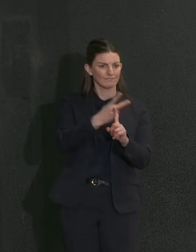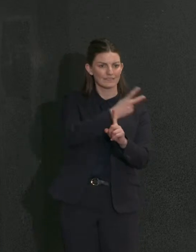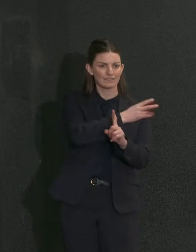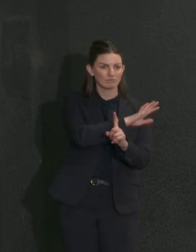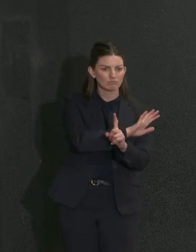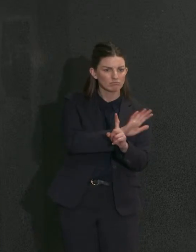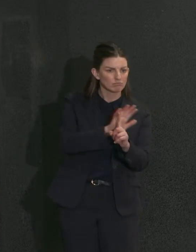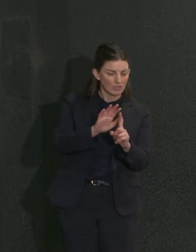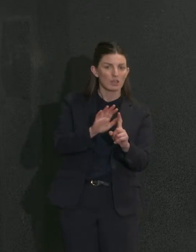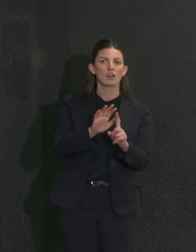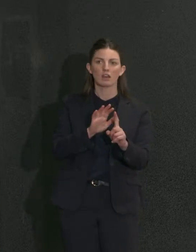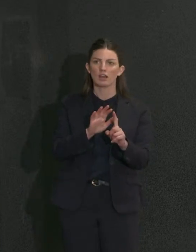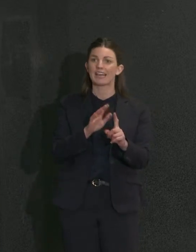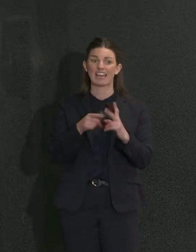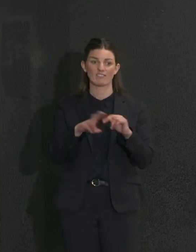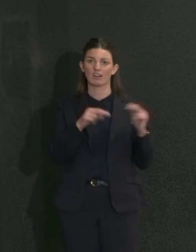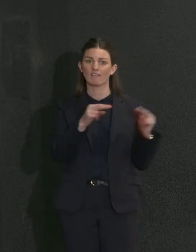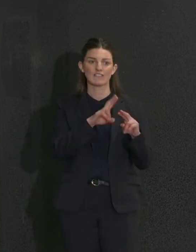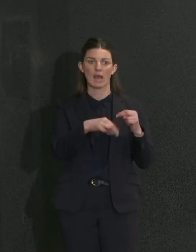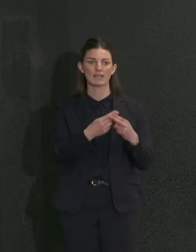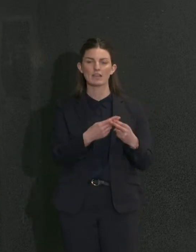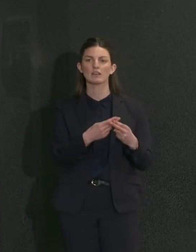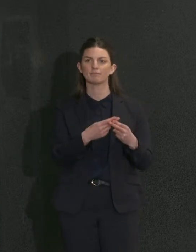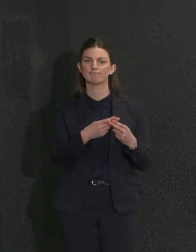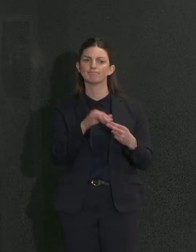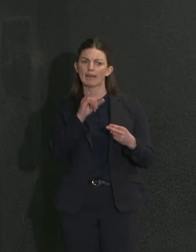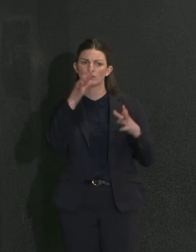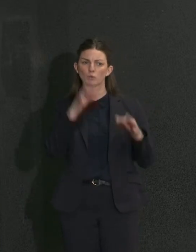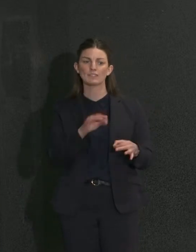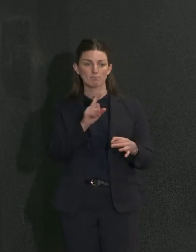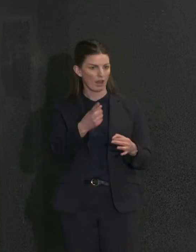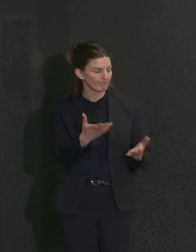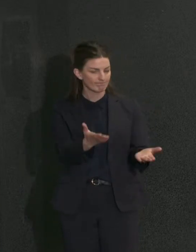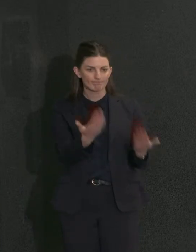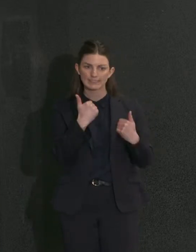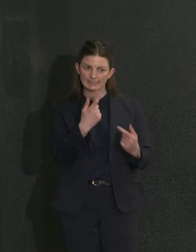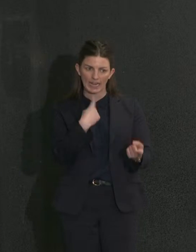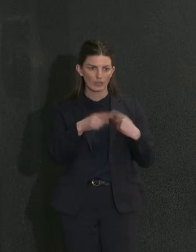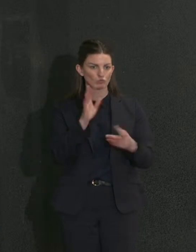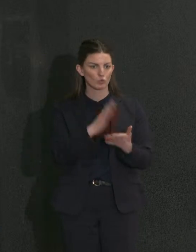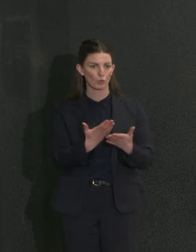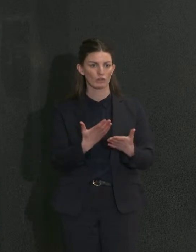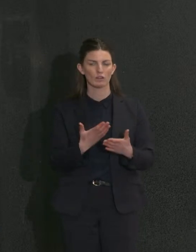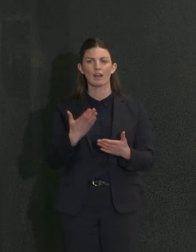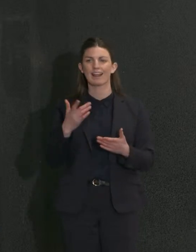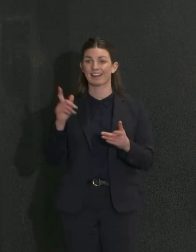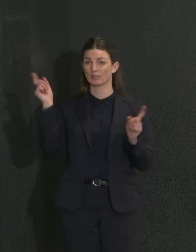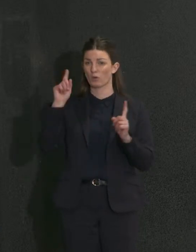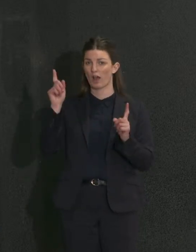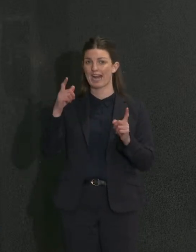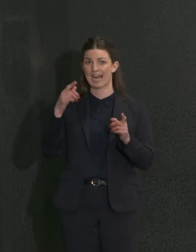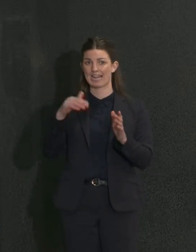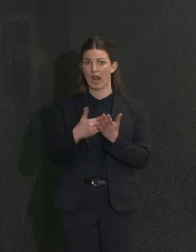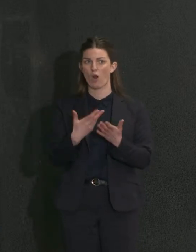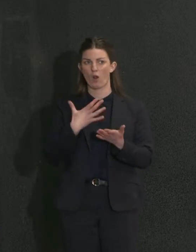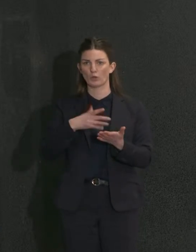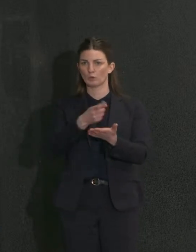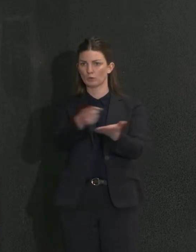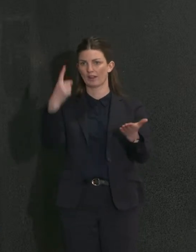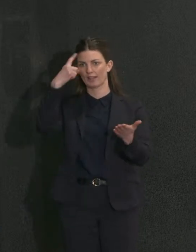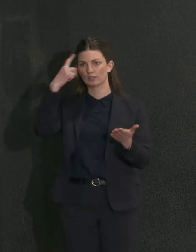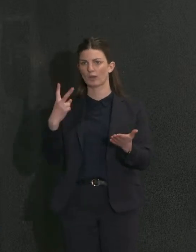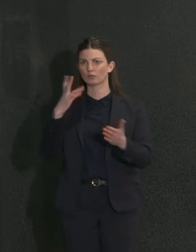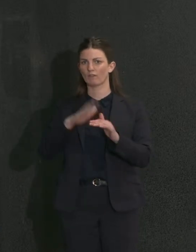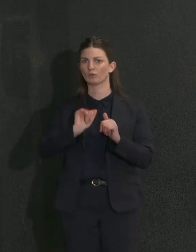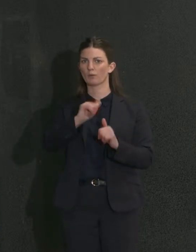this what good decisions are and what bad decisions are, what good choices are and what bad choices are. I just appeal to people to think